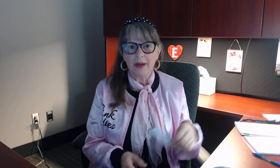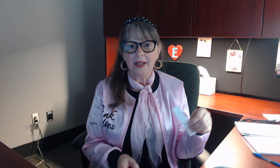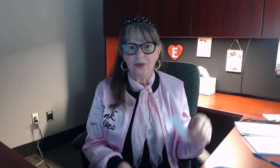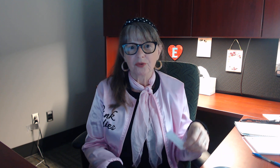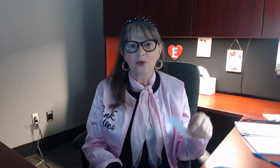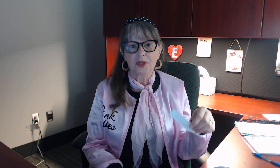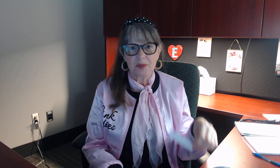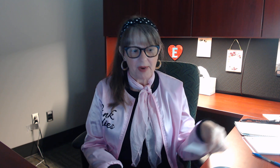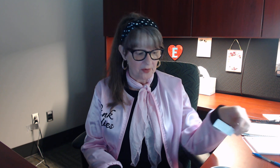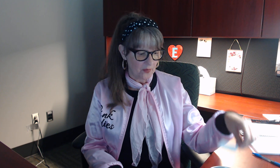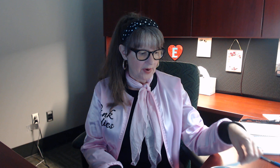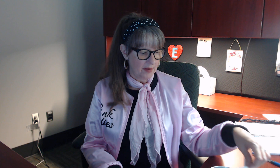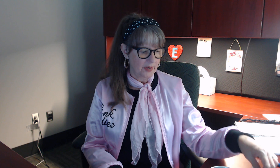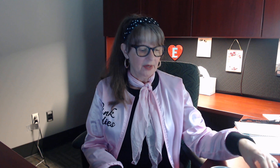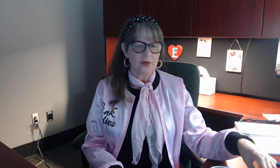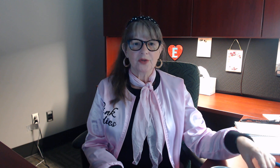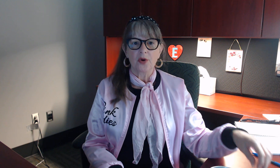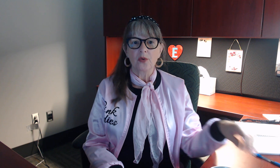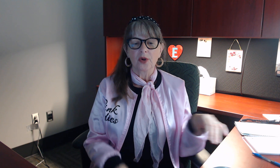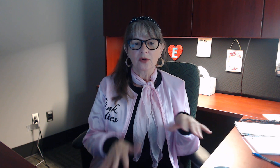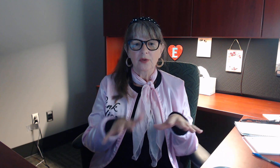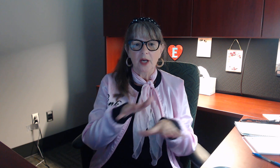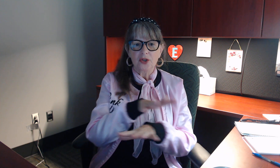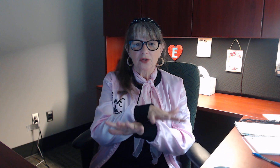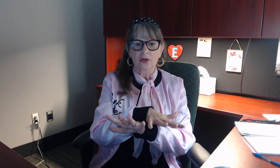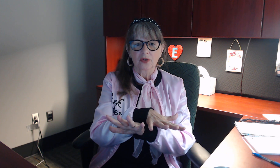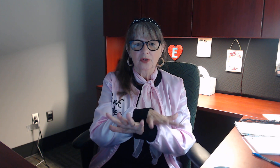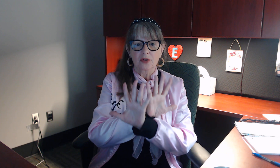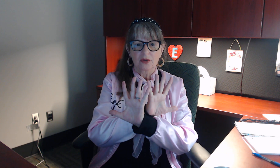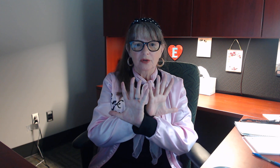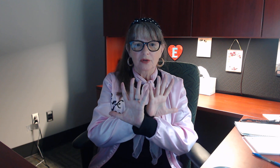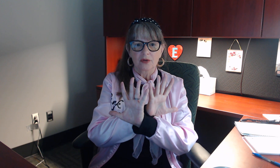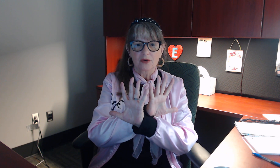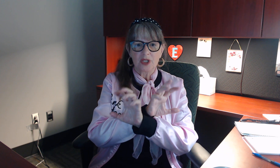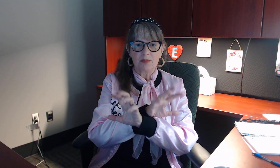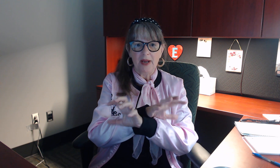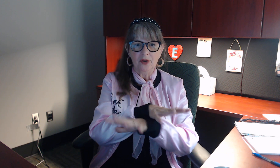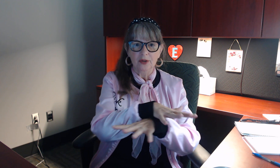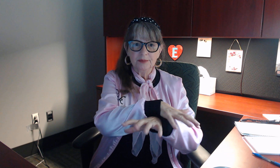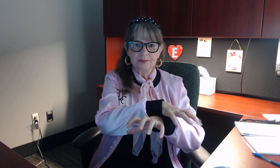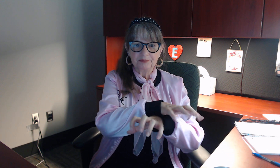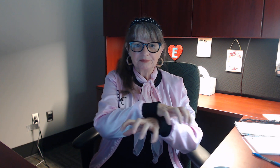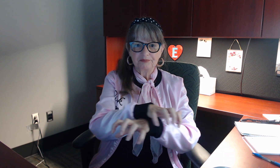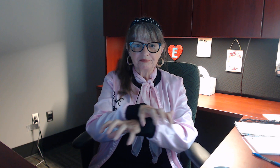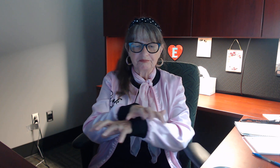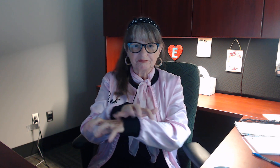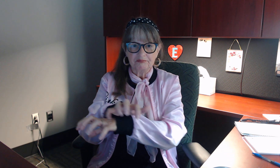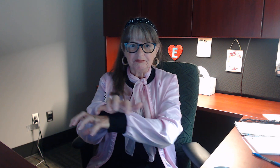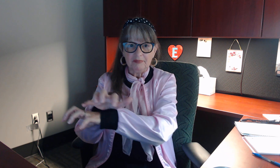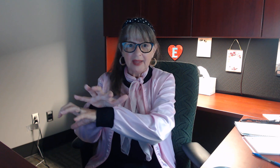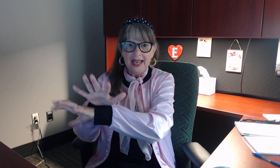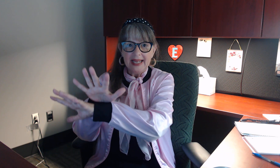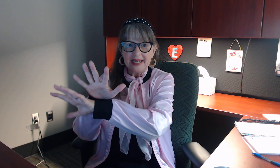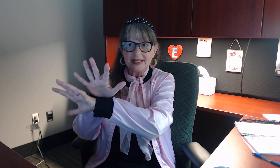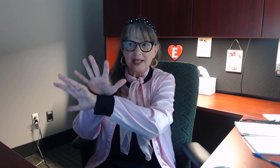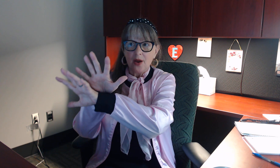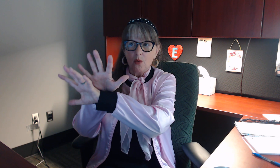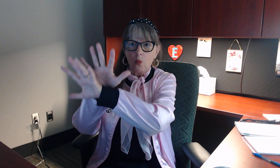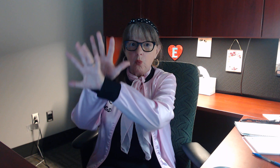through a spider web. So you've got your spider and his